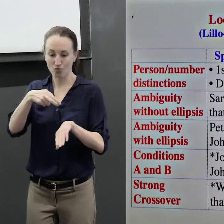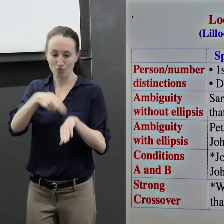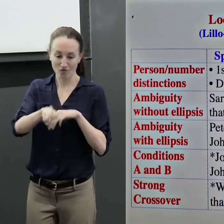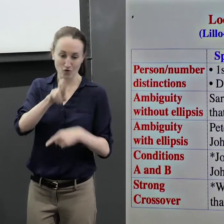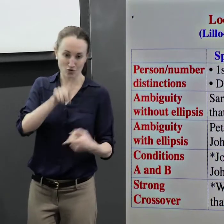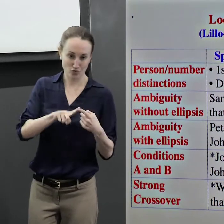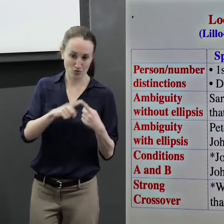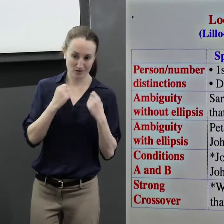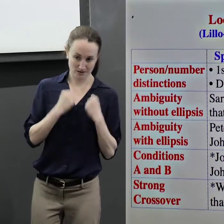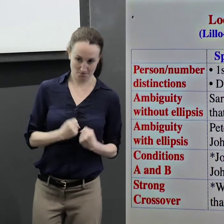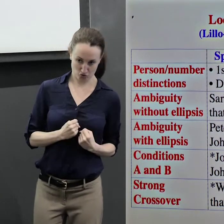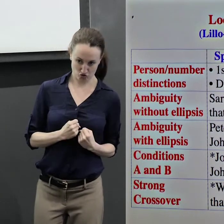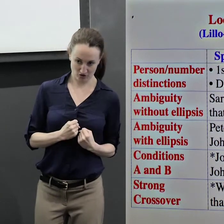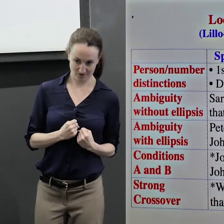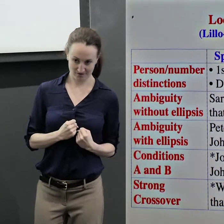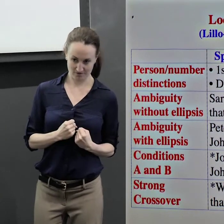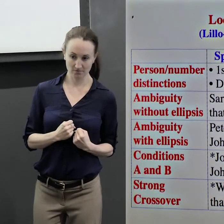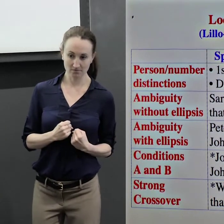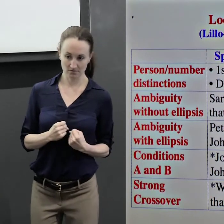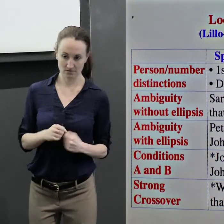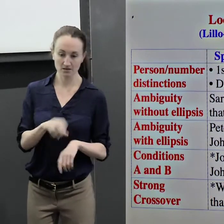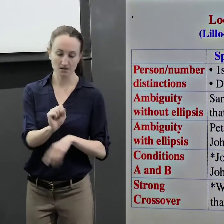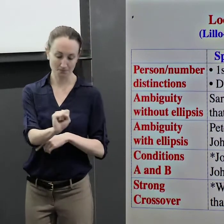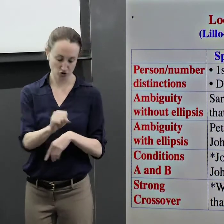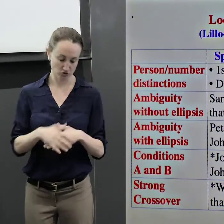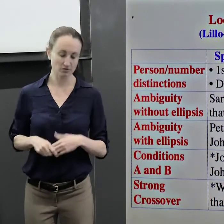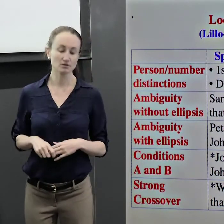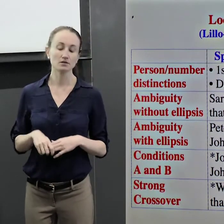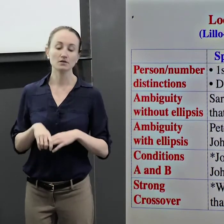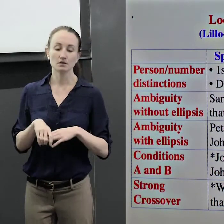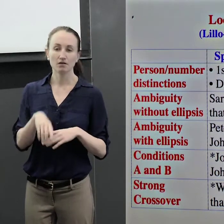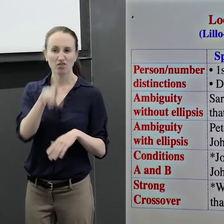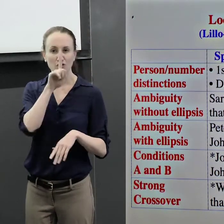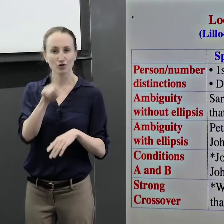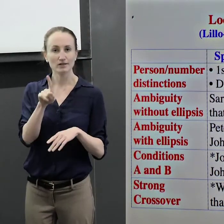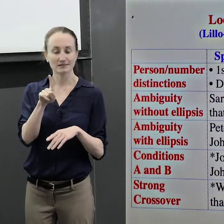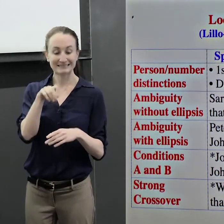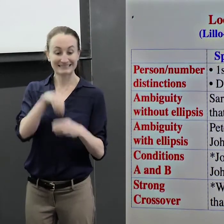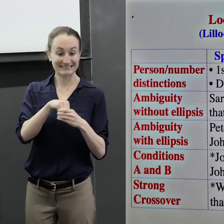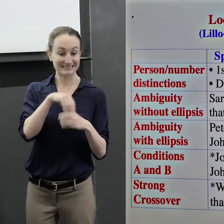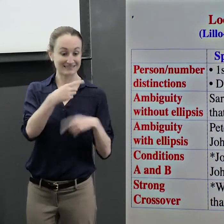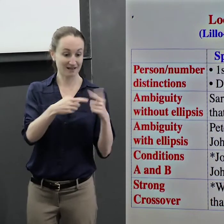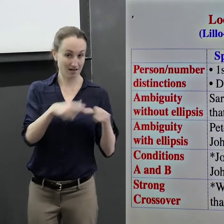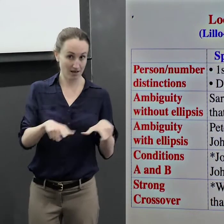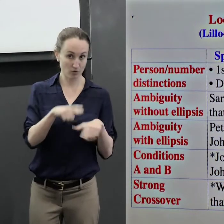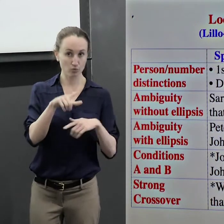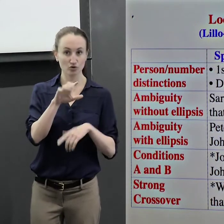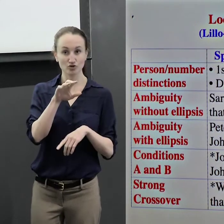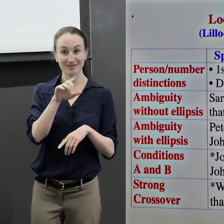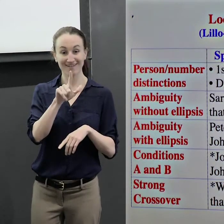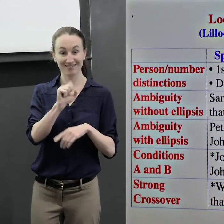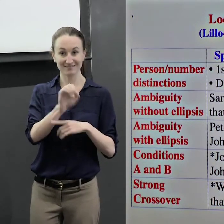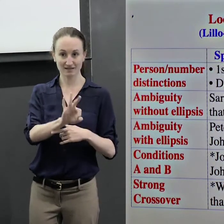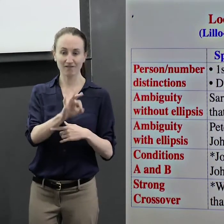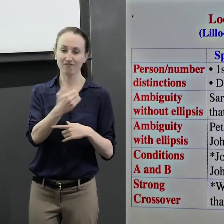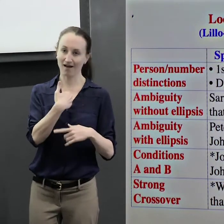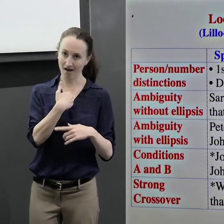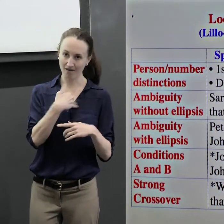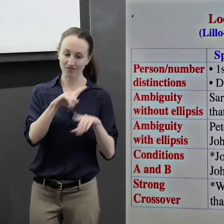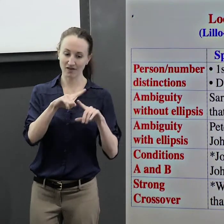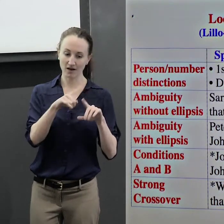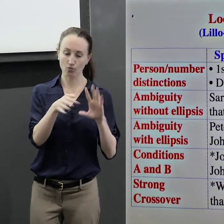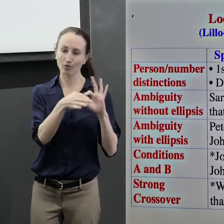requirement. There are related distinctions within American sign language and French sign language. And there are